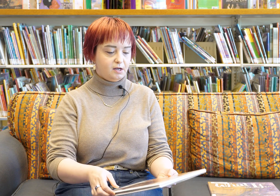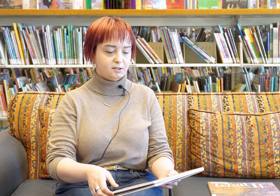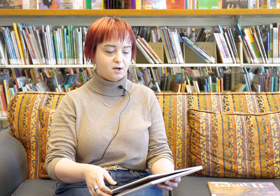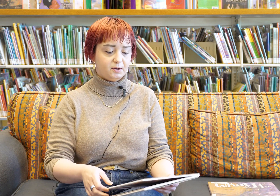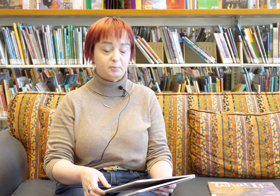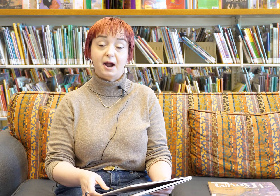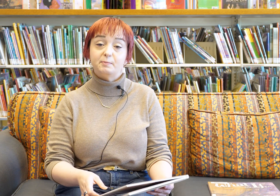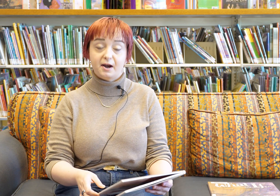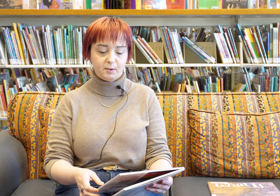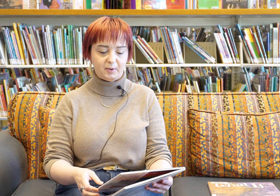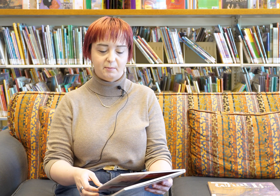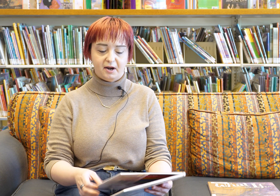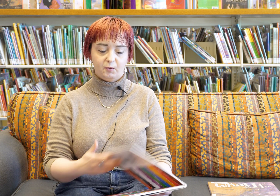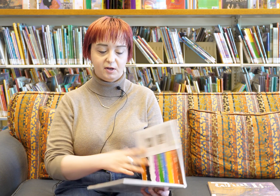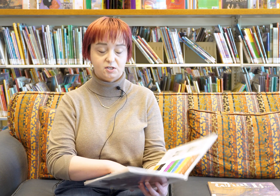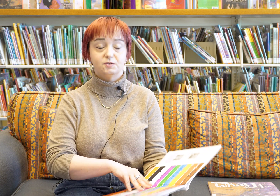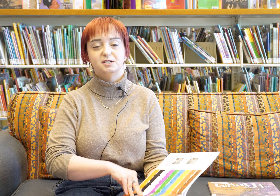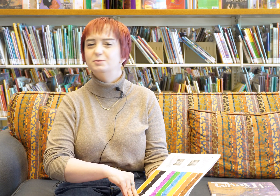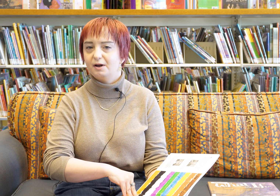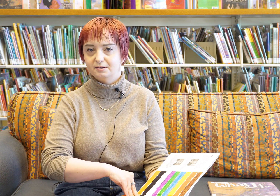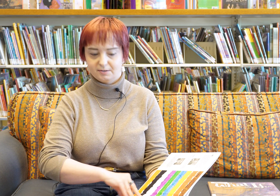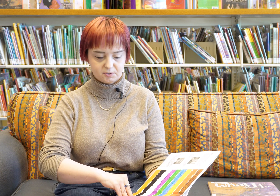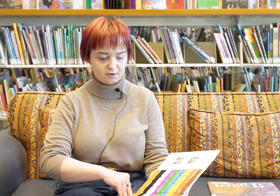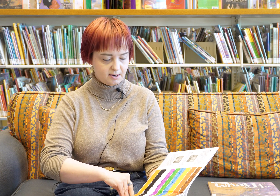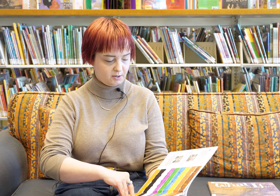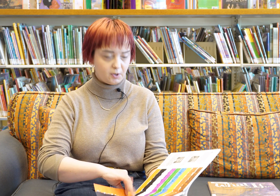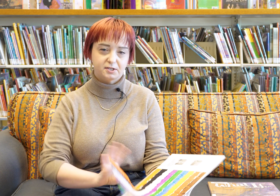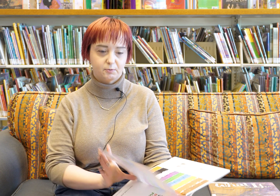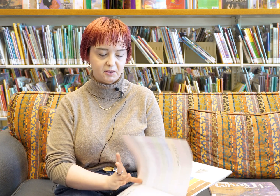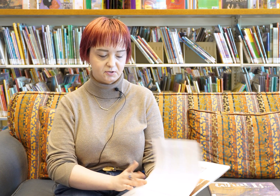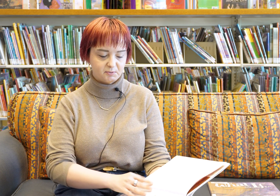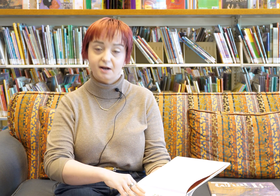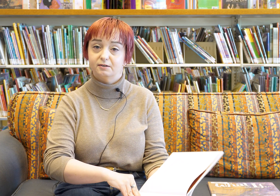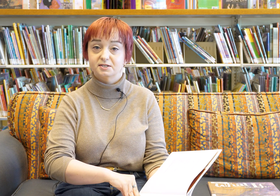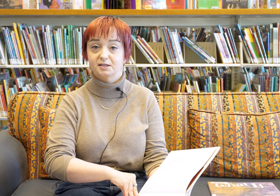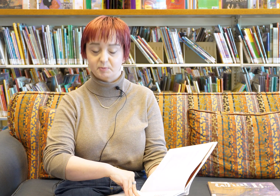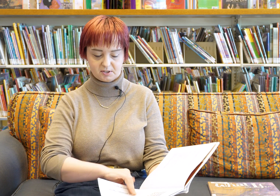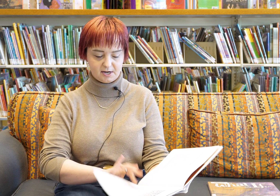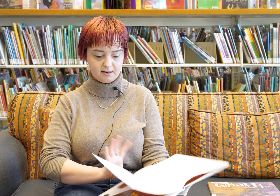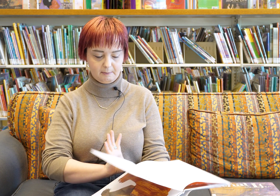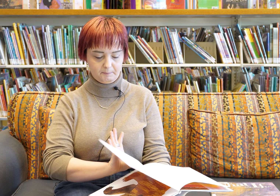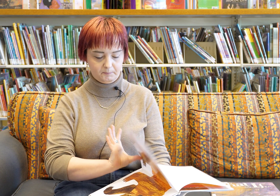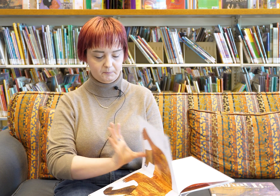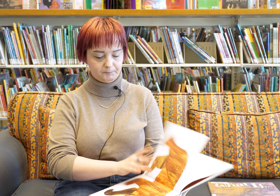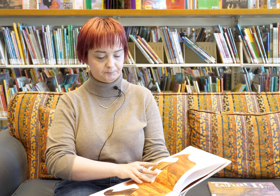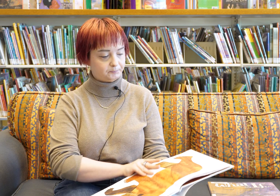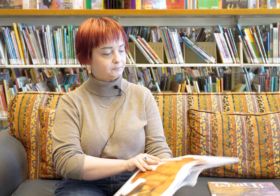It's called Brown Bear, What Do You See? You probably know this story. We're also going to run through some colors in this book today.